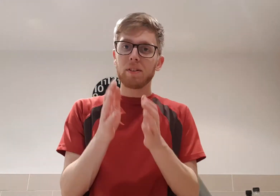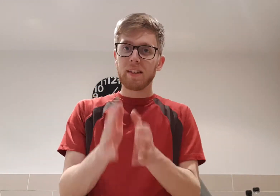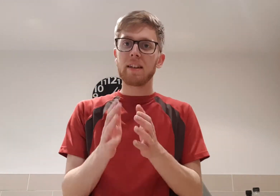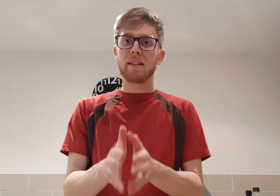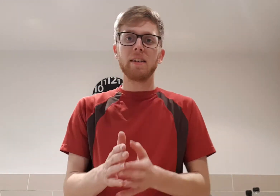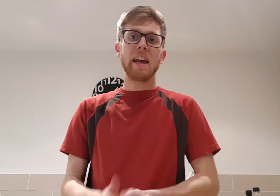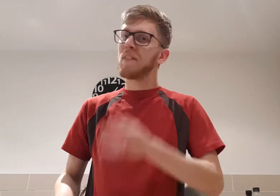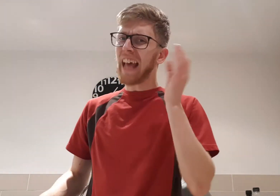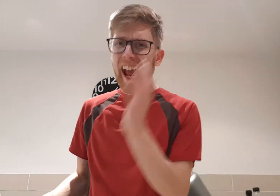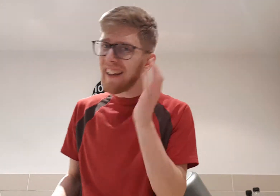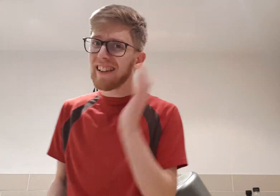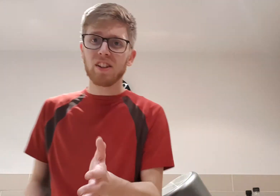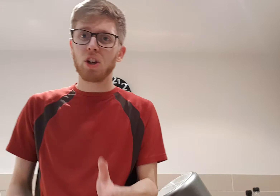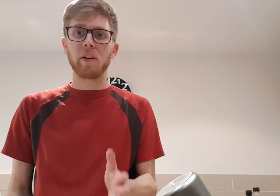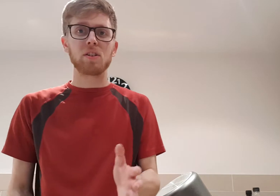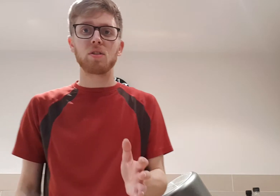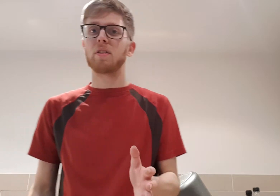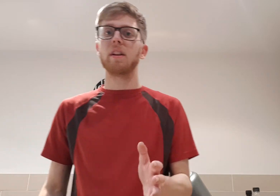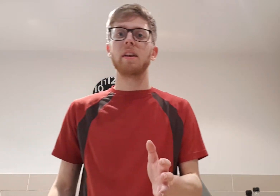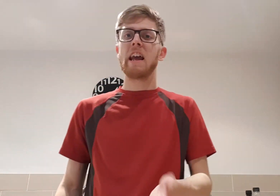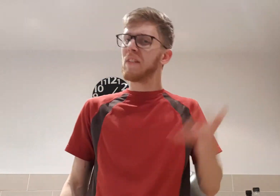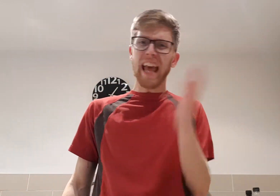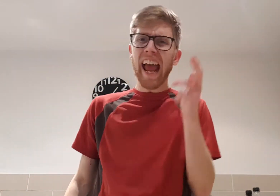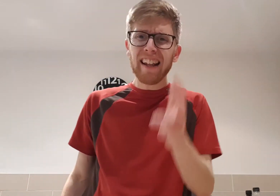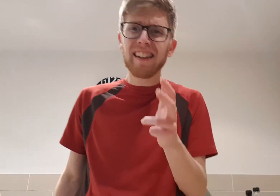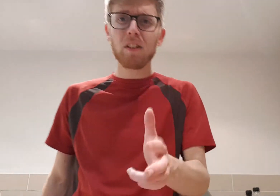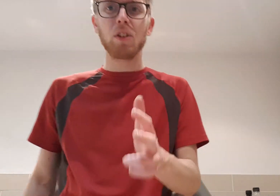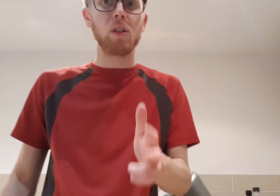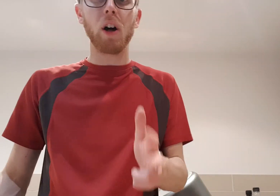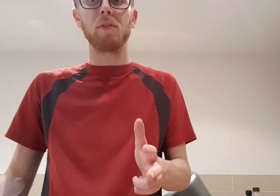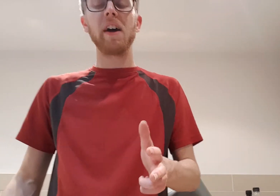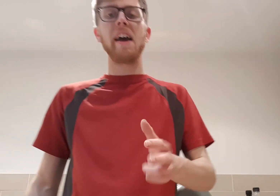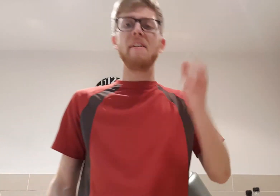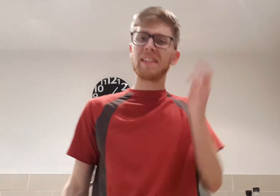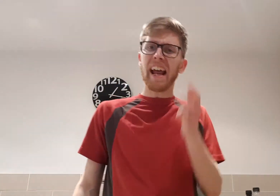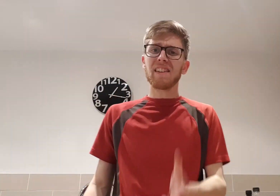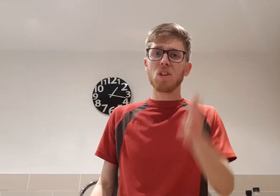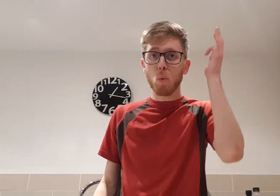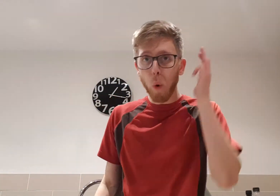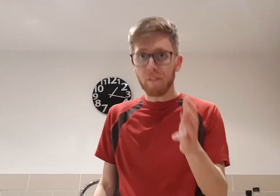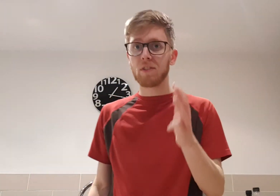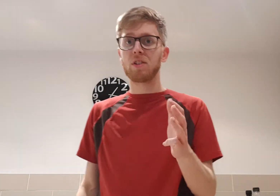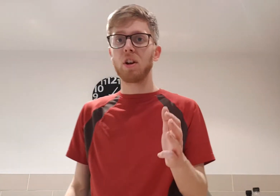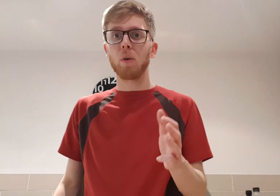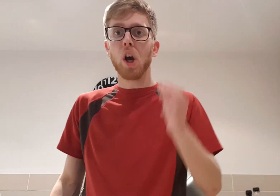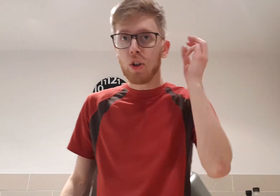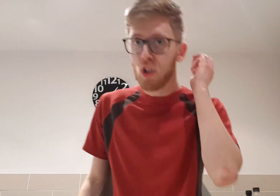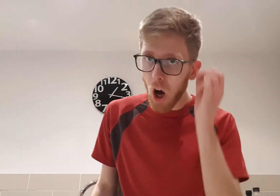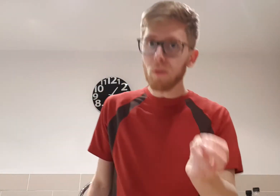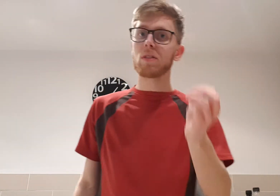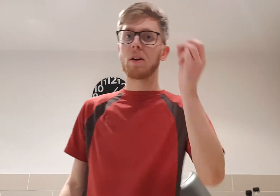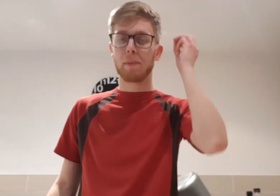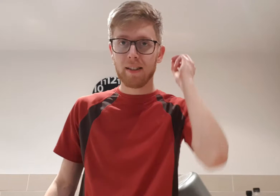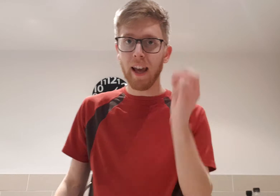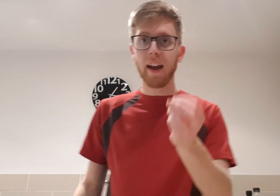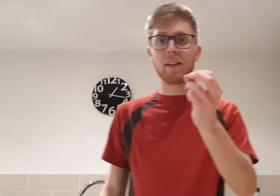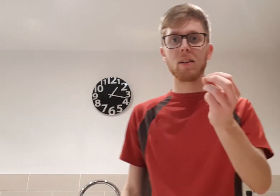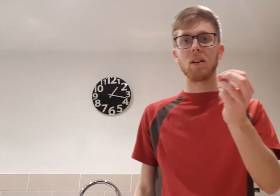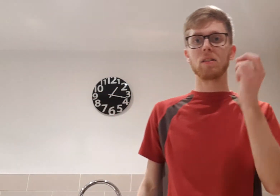say is this. If there's anything that you're interested in, if there's anything that you love, if there's anything that you want to do, don't be scared to